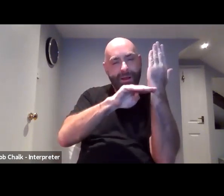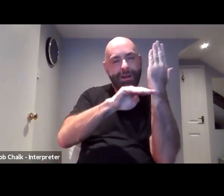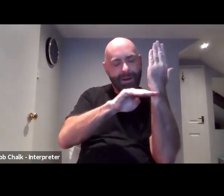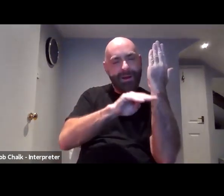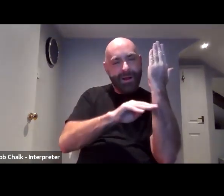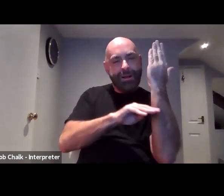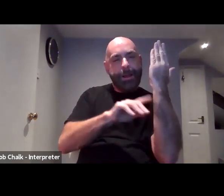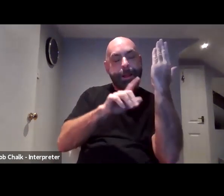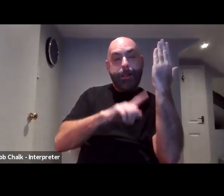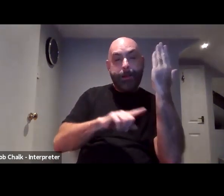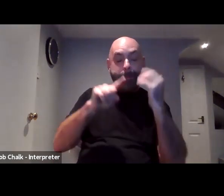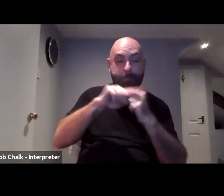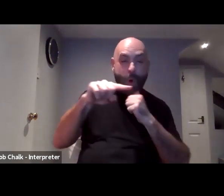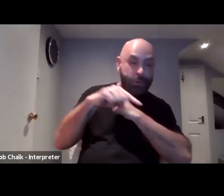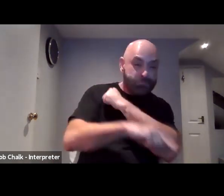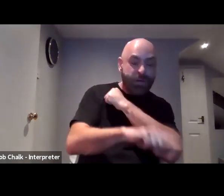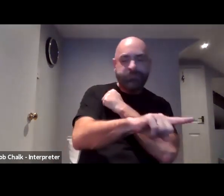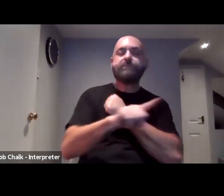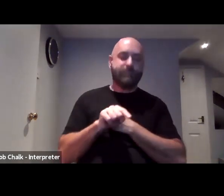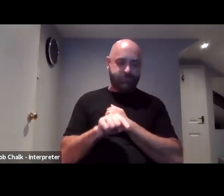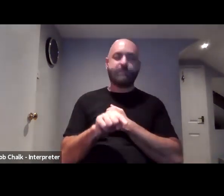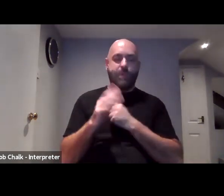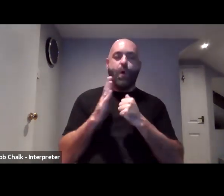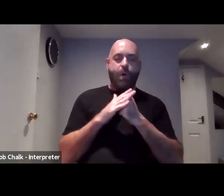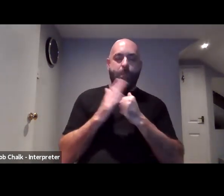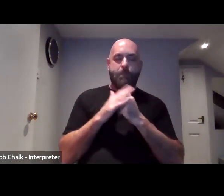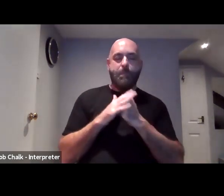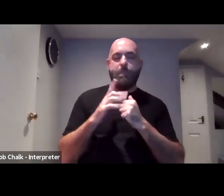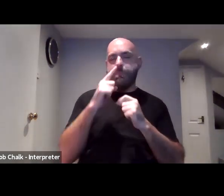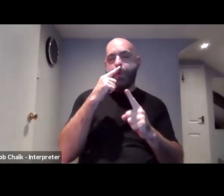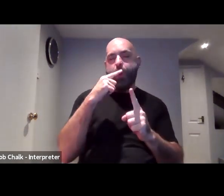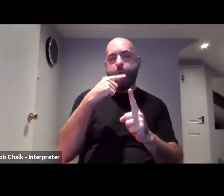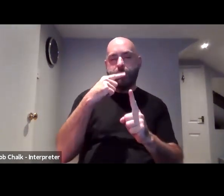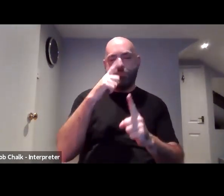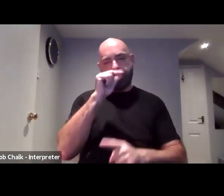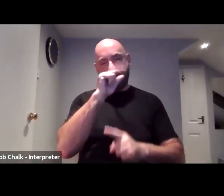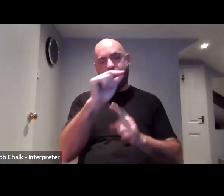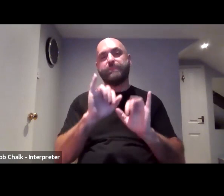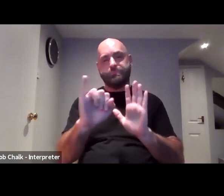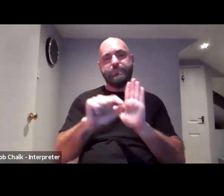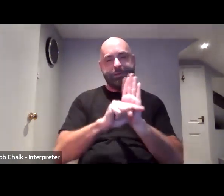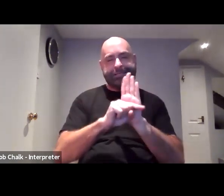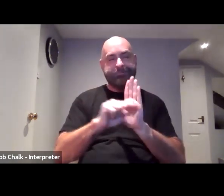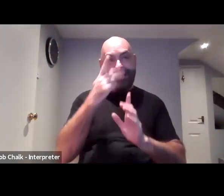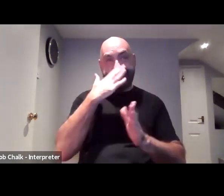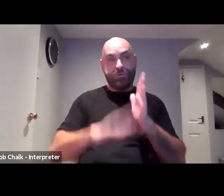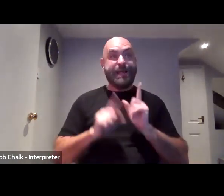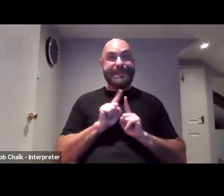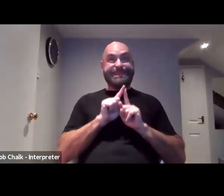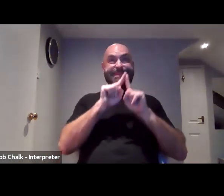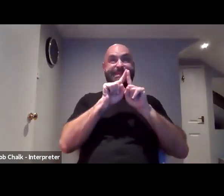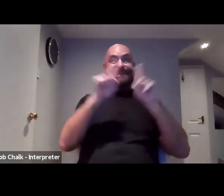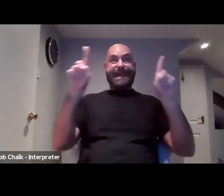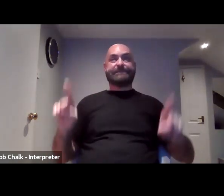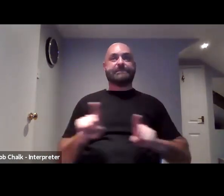more deprived, the more likely it is to suffer adverse childhood experiences. And the audience that